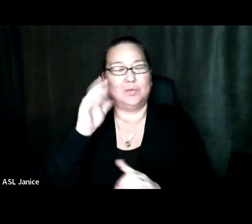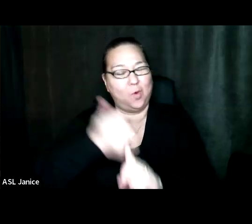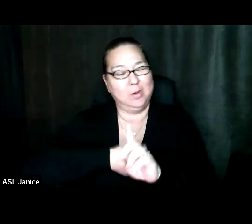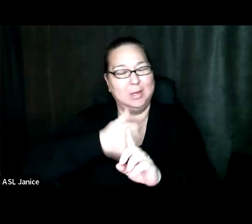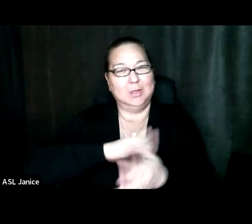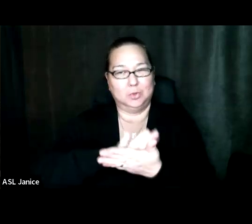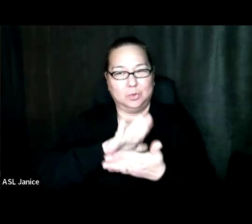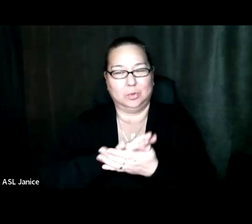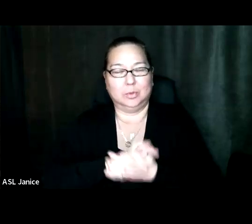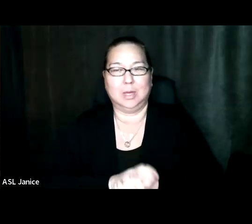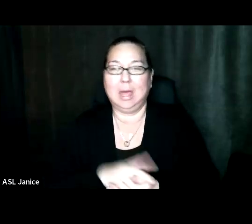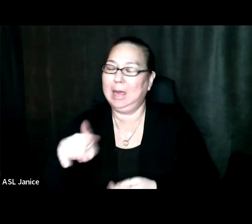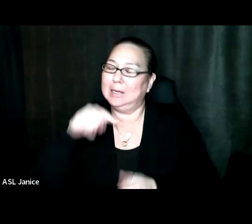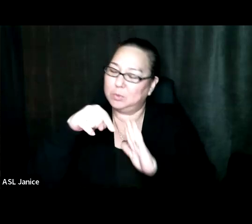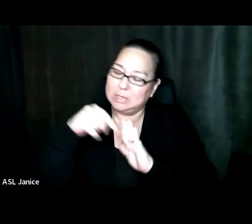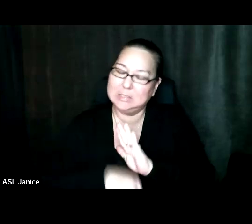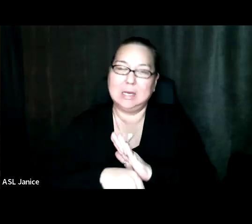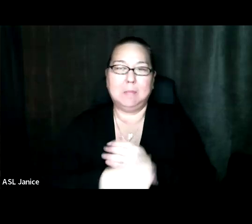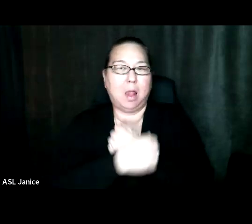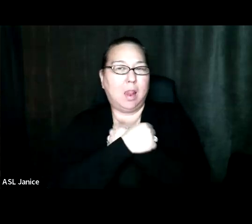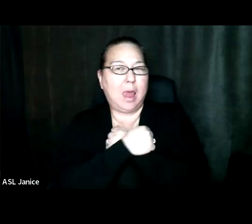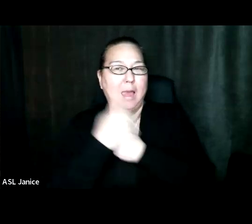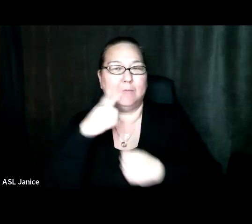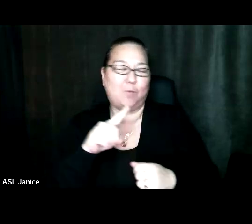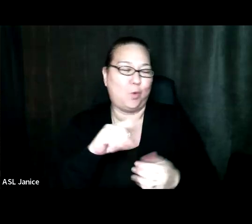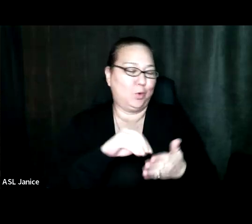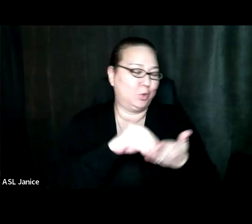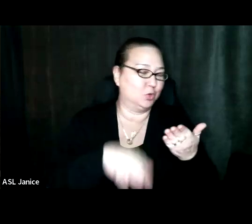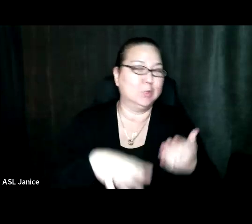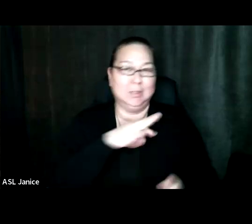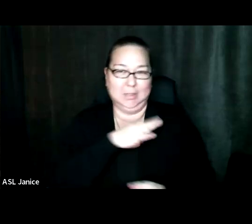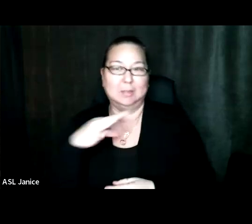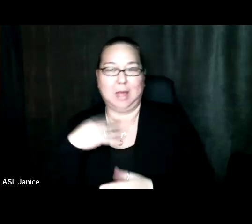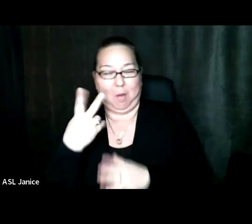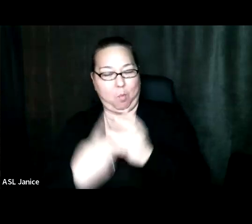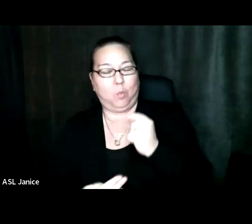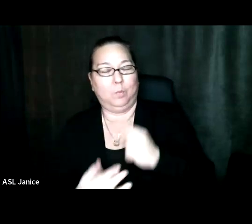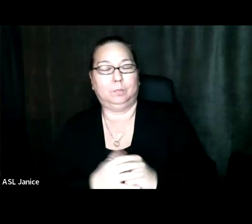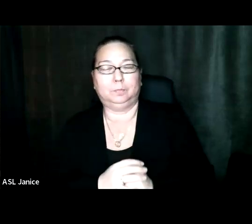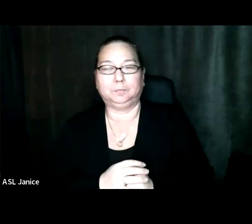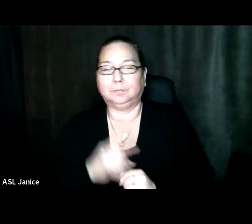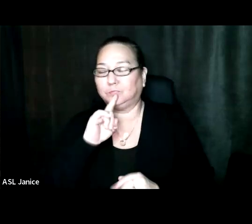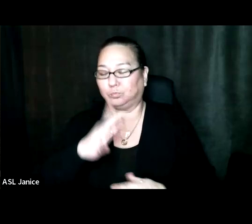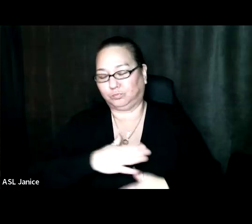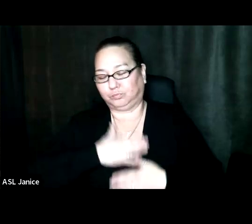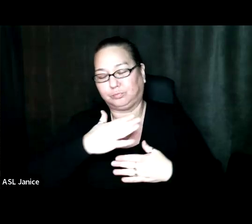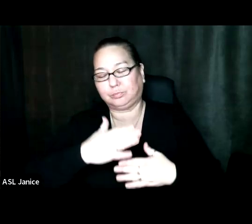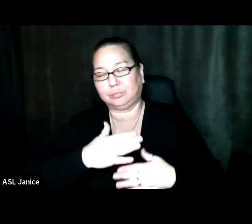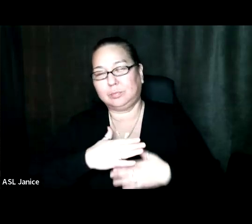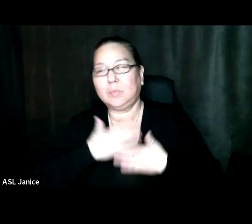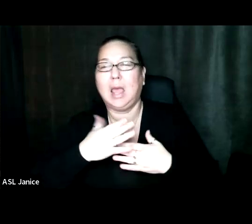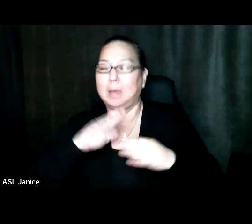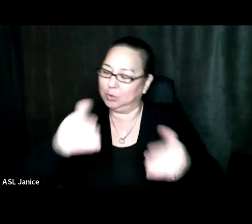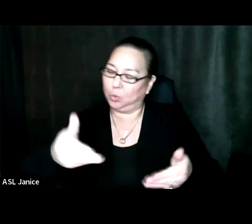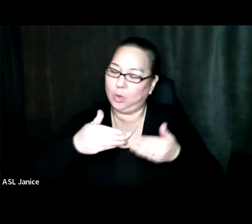and it's just his deep love for the students and the staff. I am extremely happy to welcome